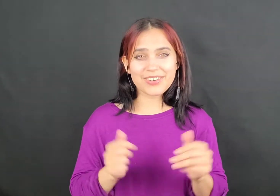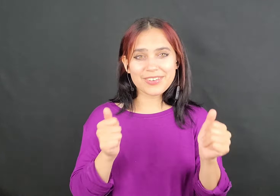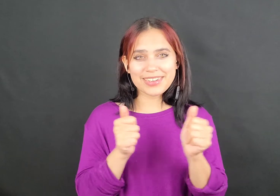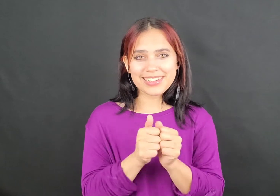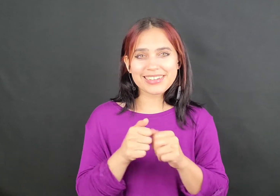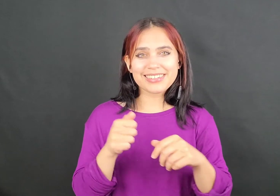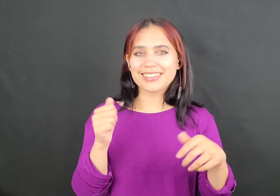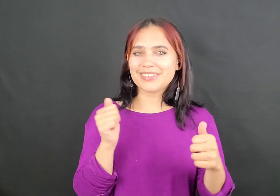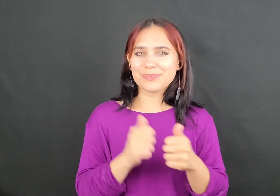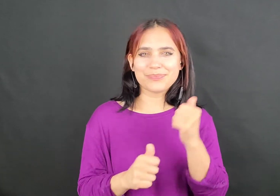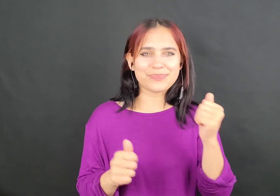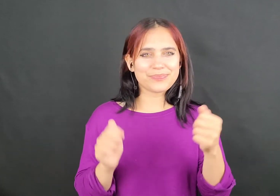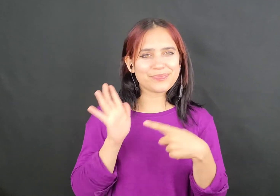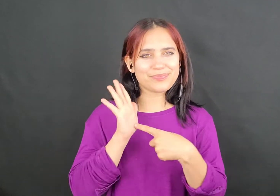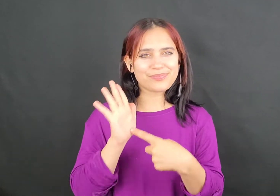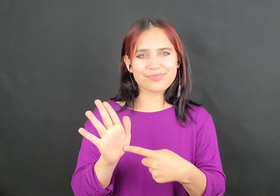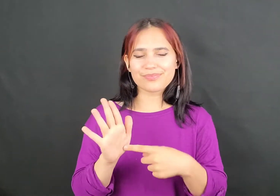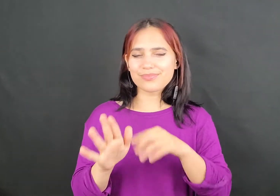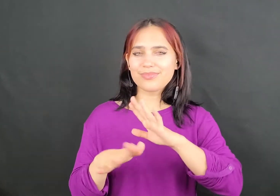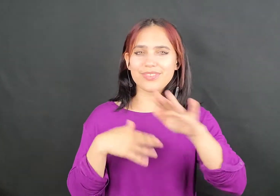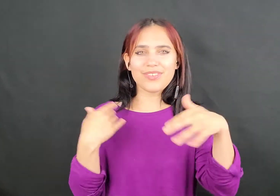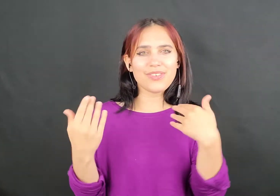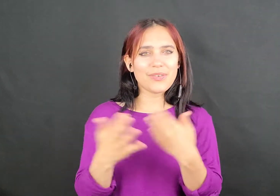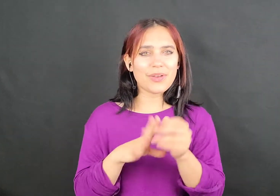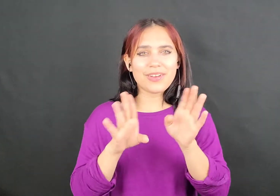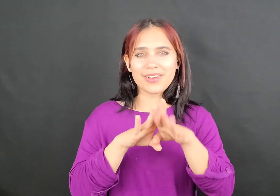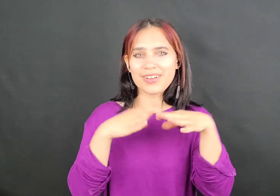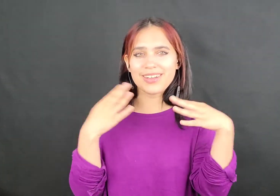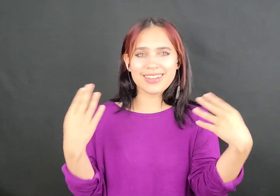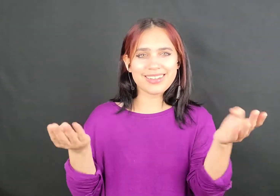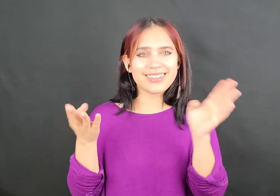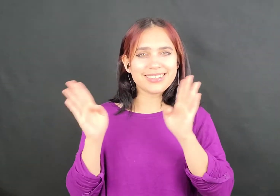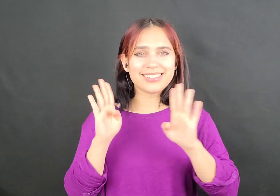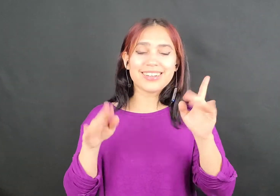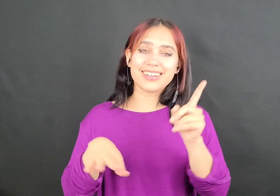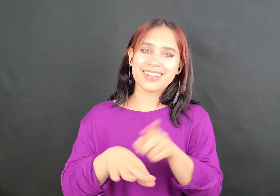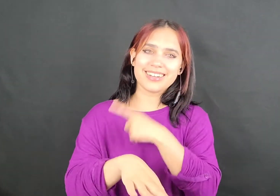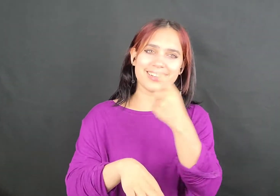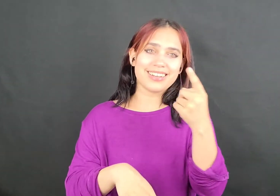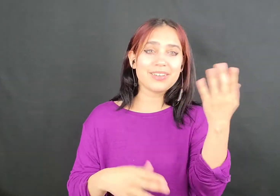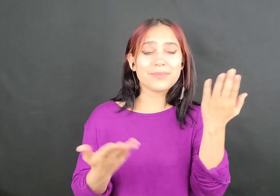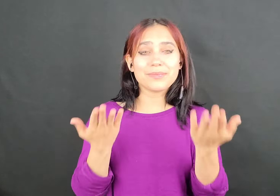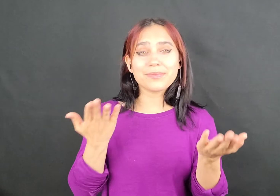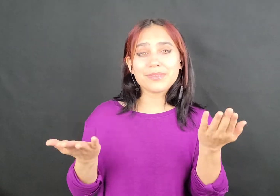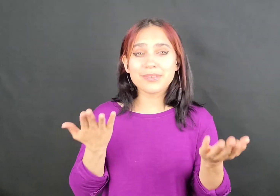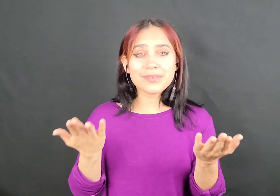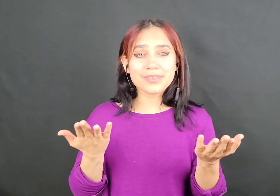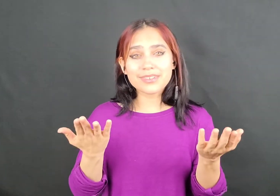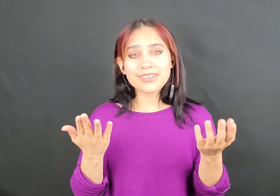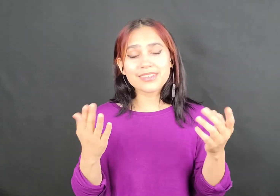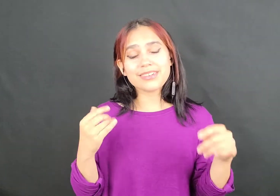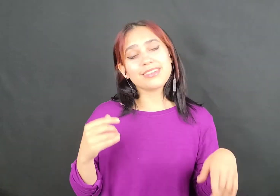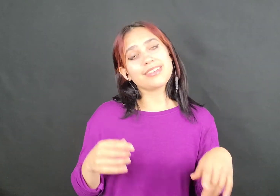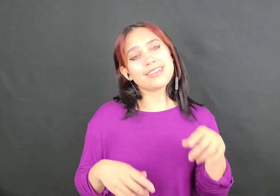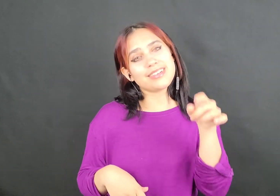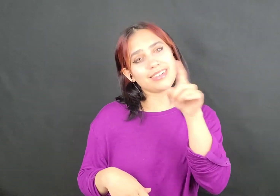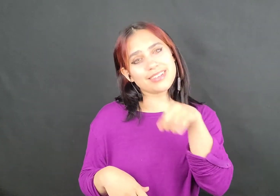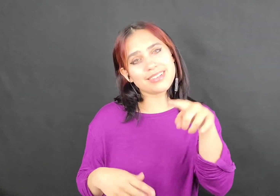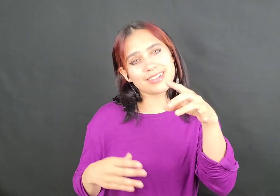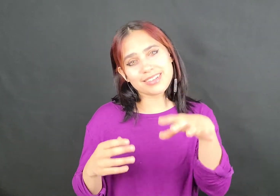western side almost opened by a large cave which may be penetrated far into the interior. An early